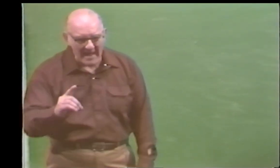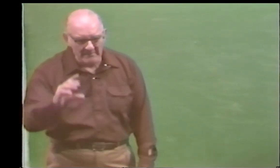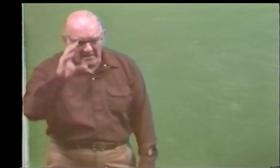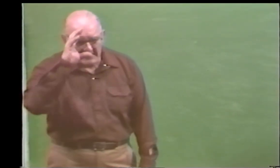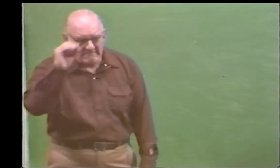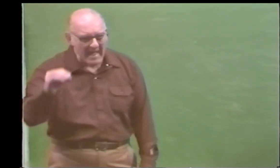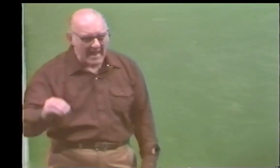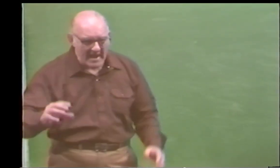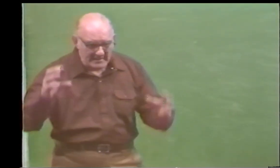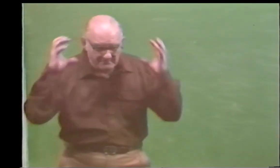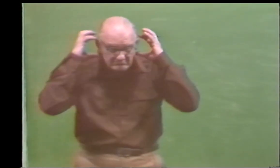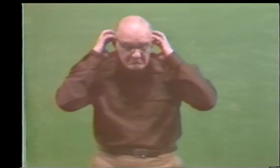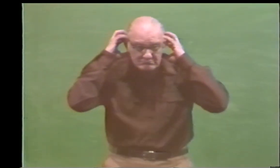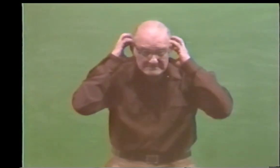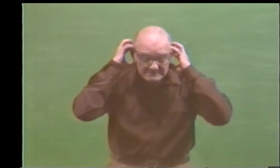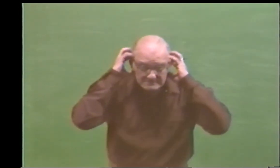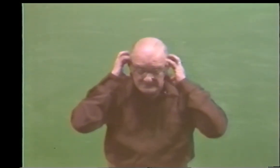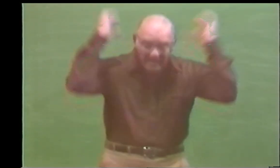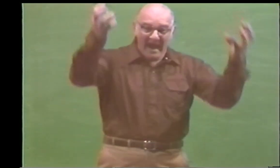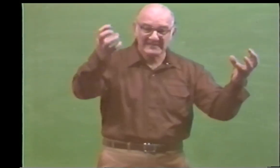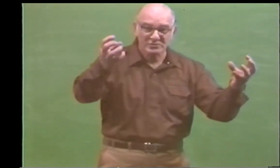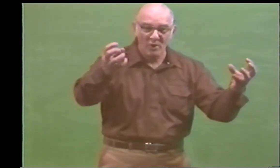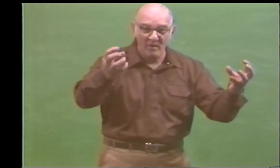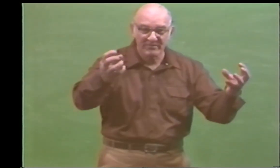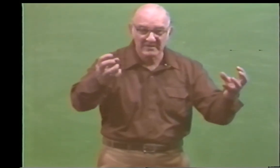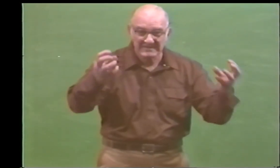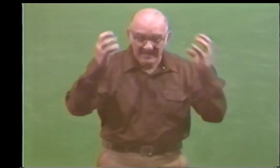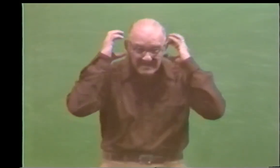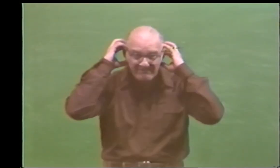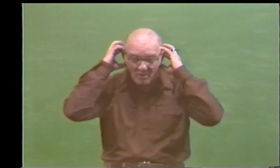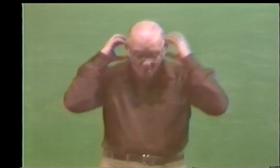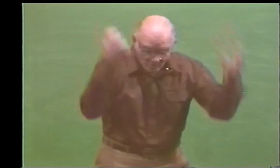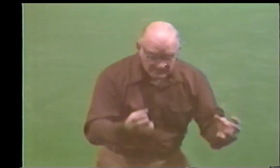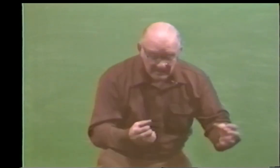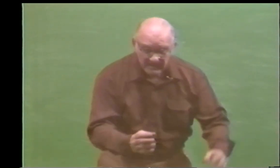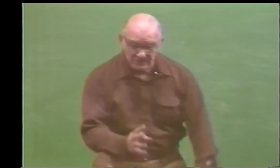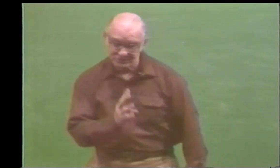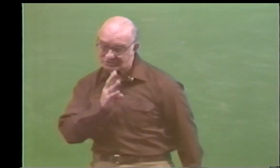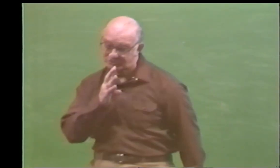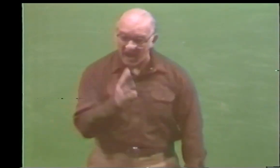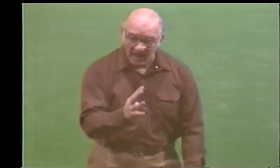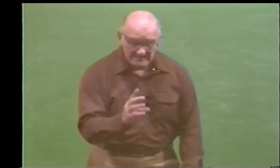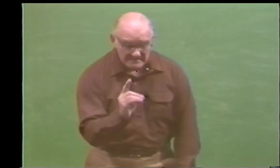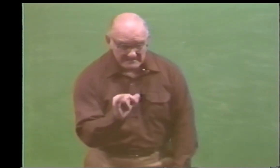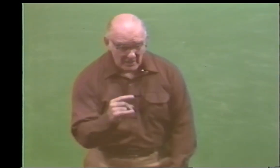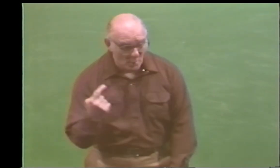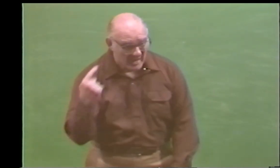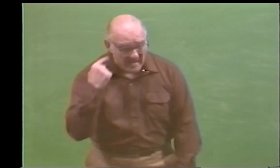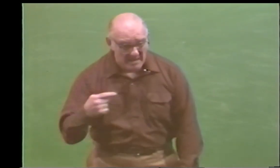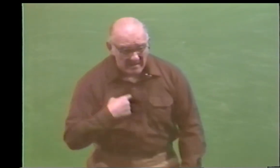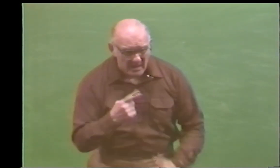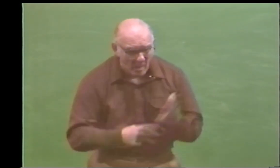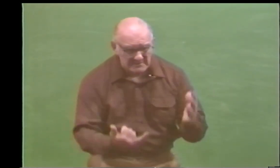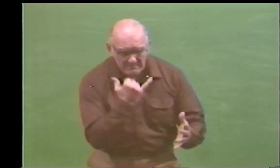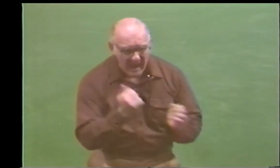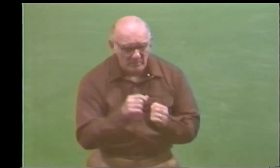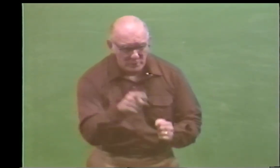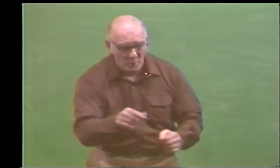Damn it, man! Takes off of the earphones. Did you hear me? What's the matter with you? Are